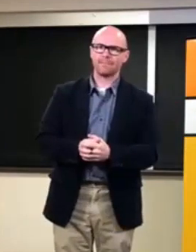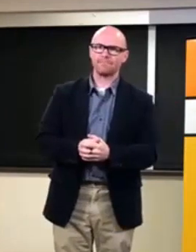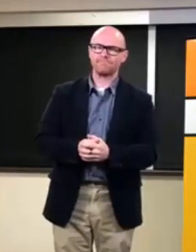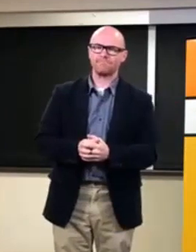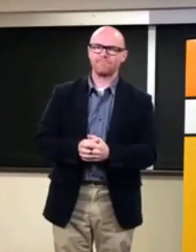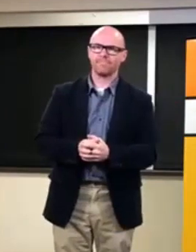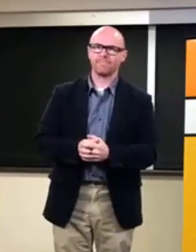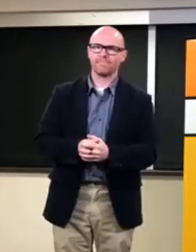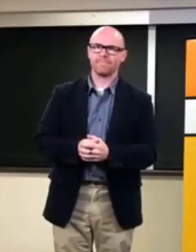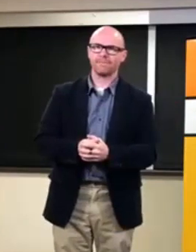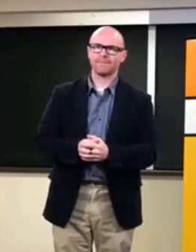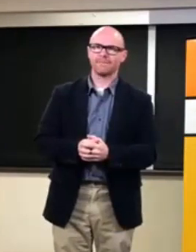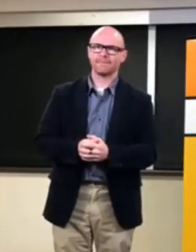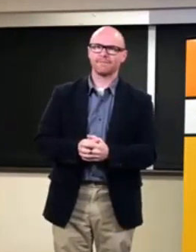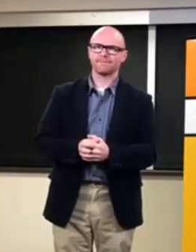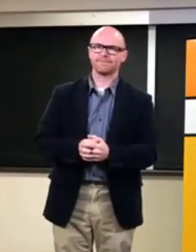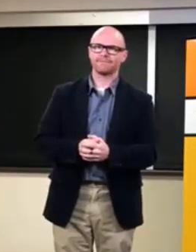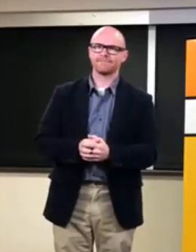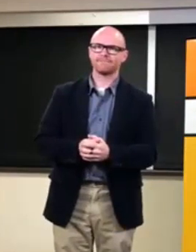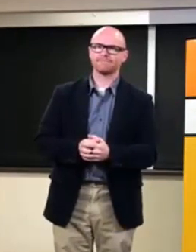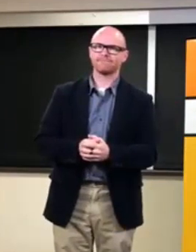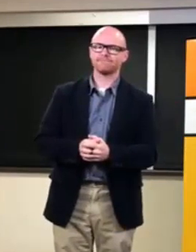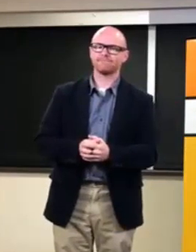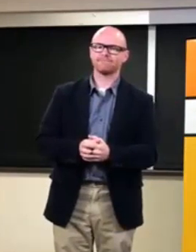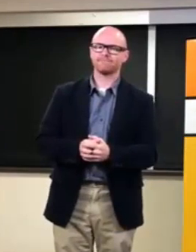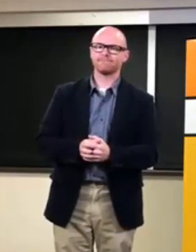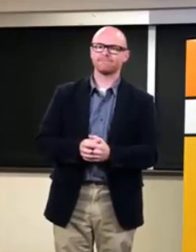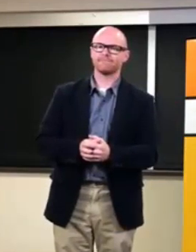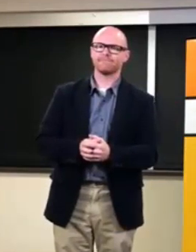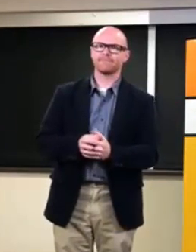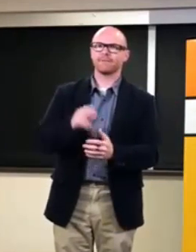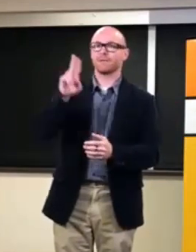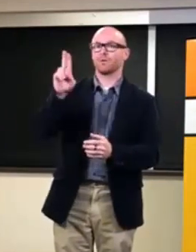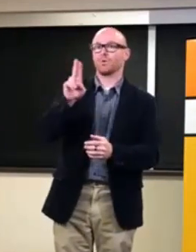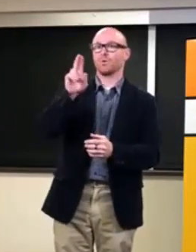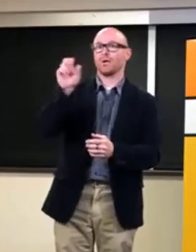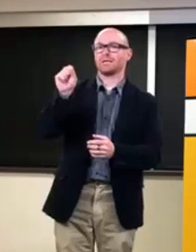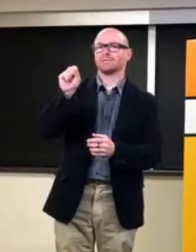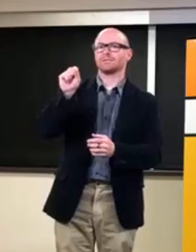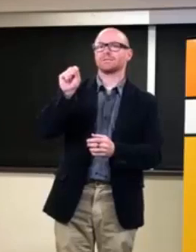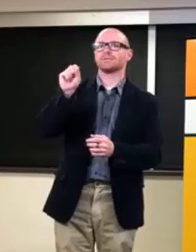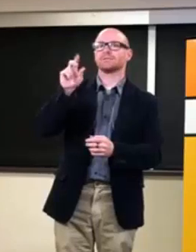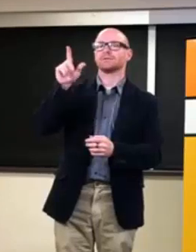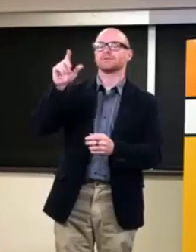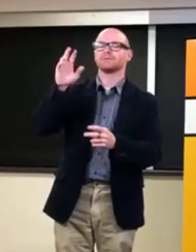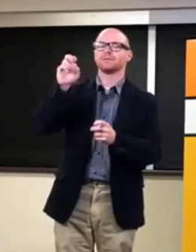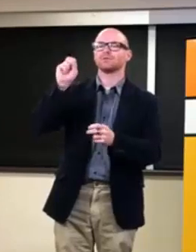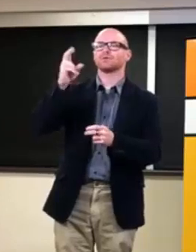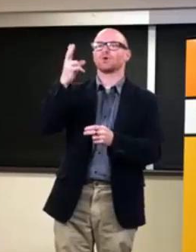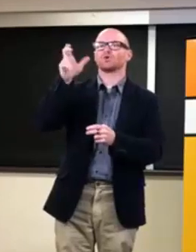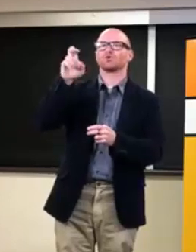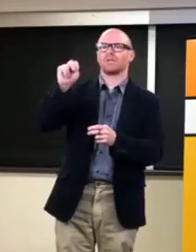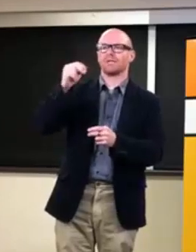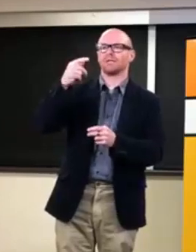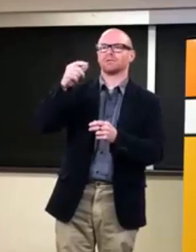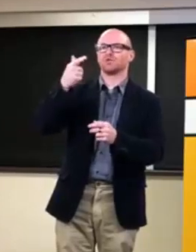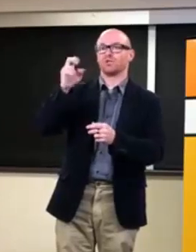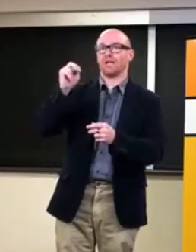follow-up question. Yeah. So yeah, just the U.S. Surgeon General had some really dire words about this upcoming